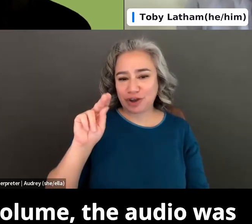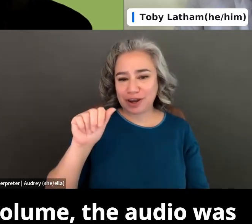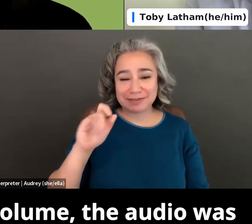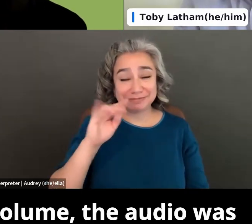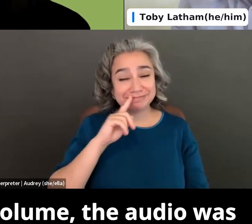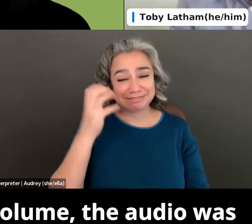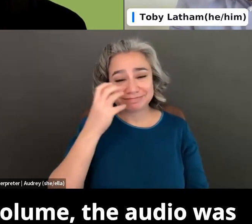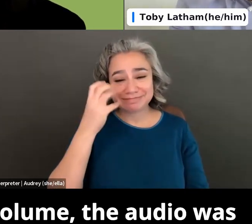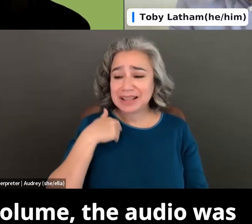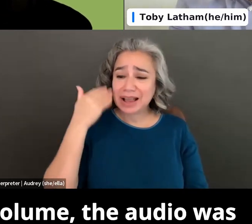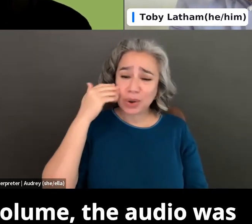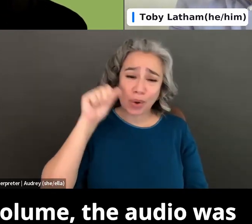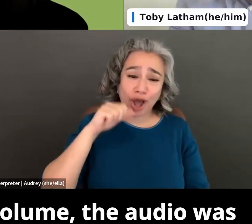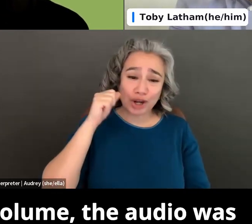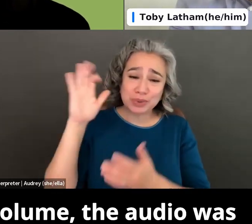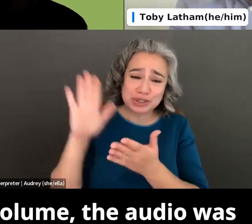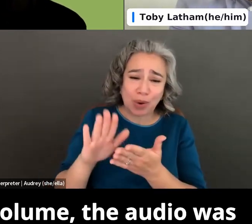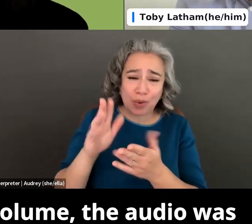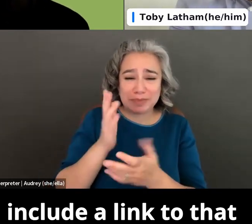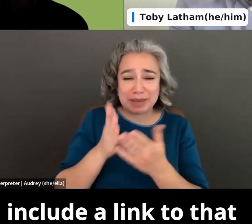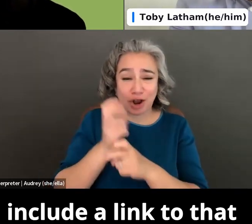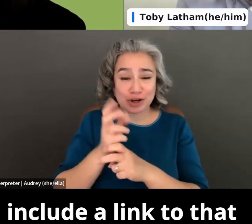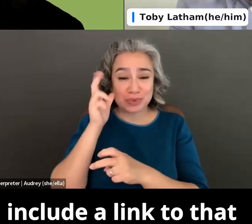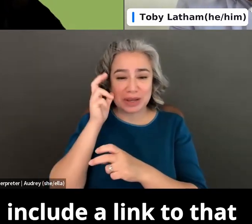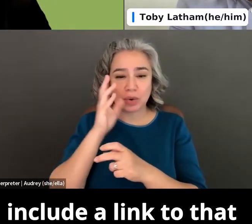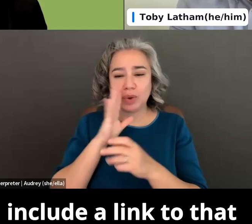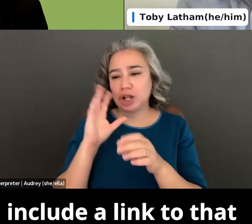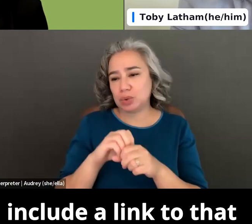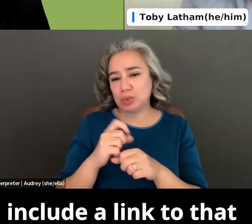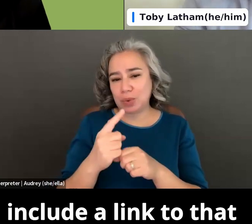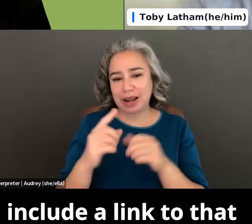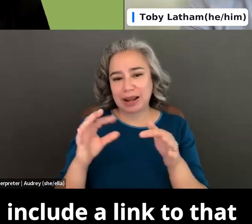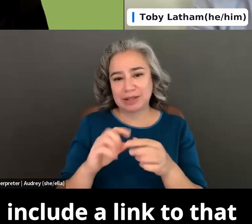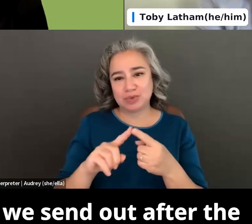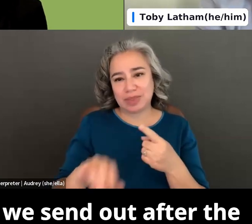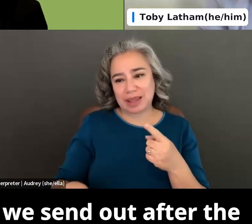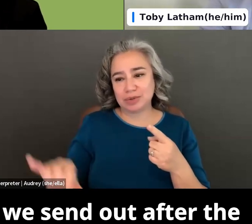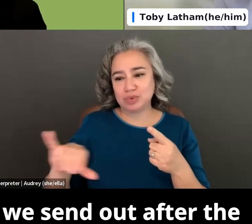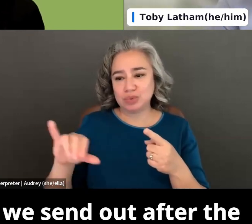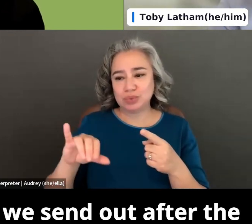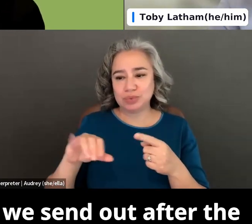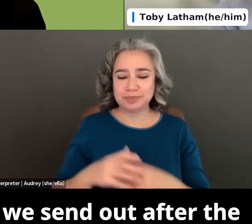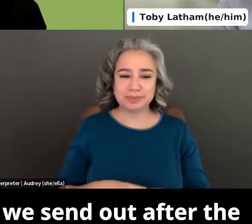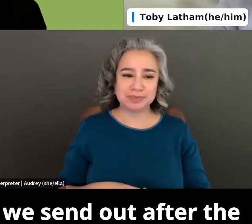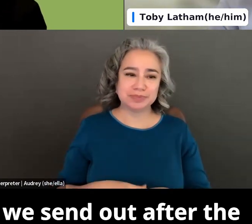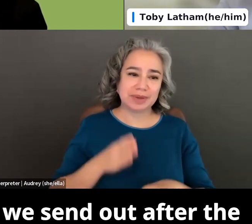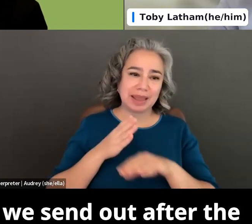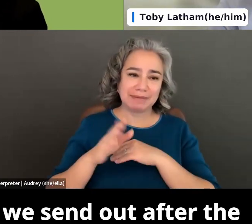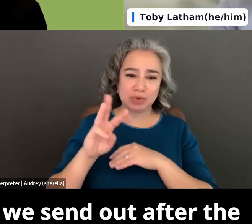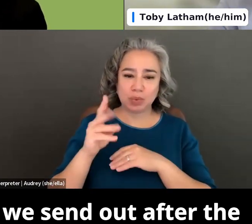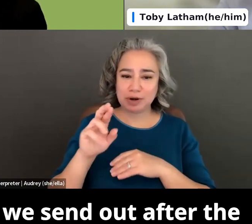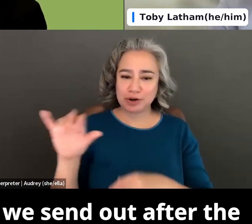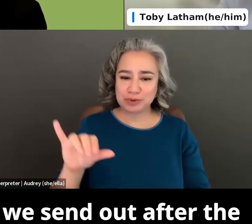the audio was low on that. So we'll include a link to that in the links that we send out after the webinar as